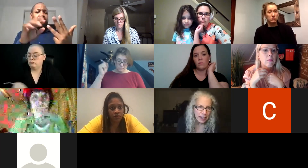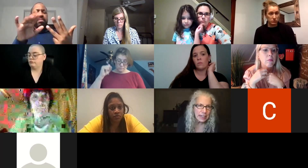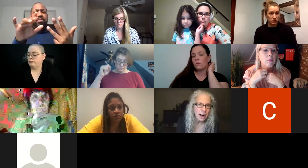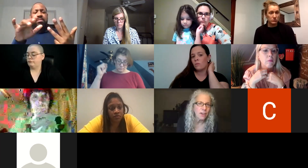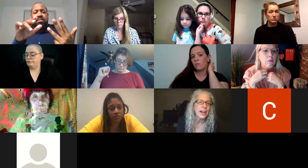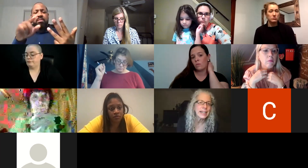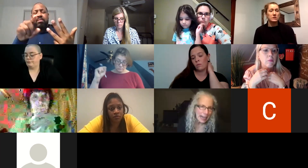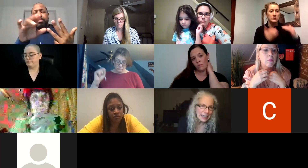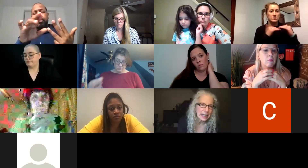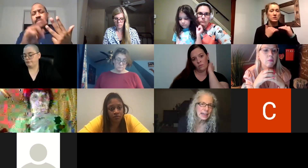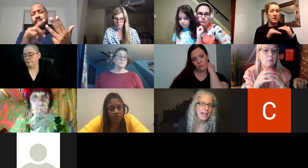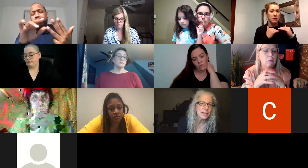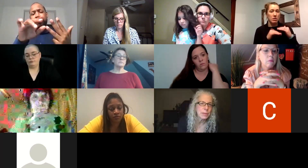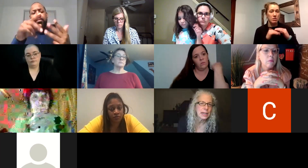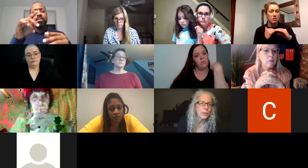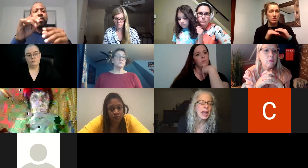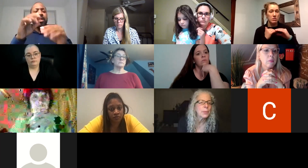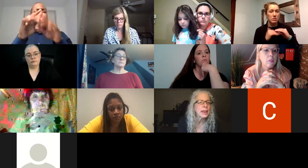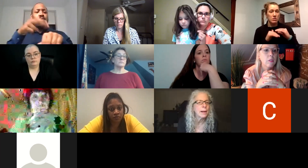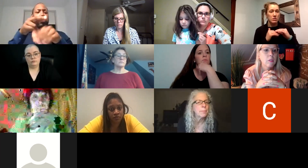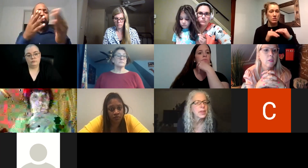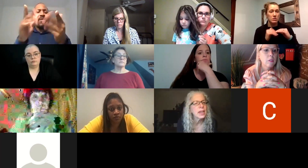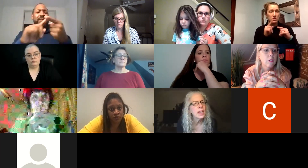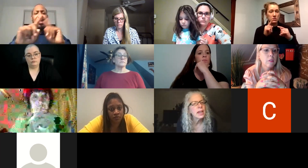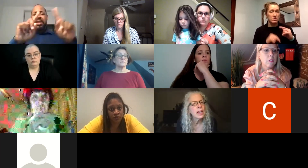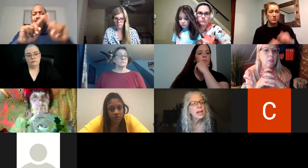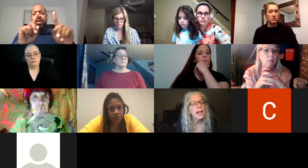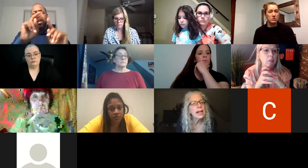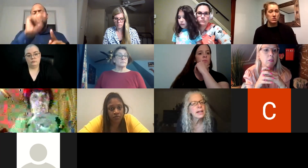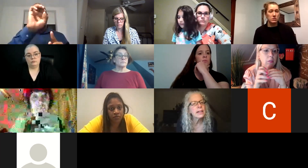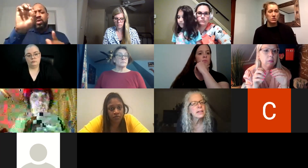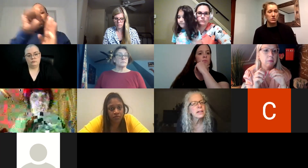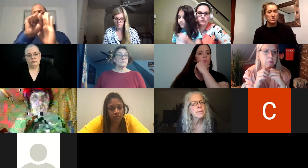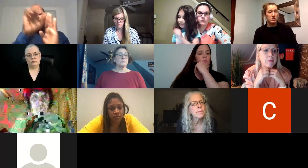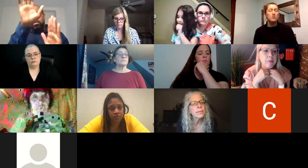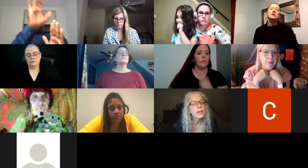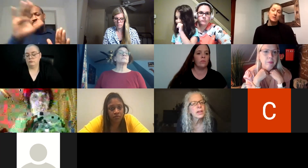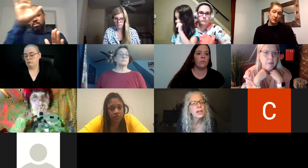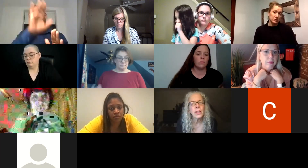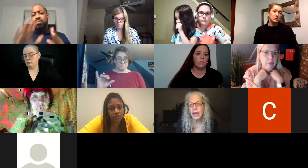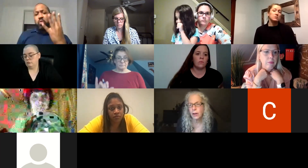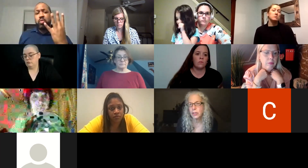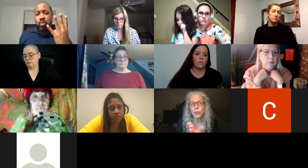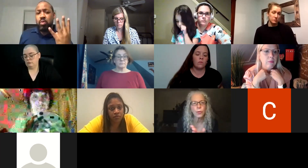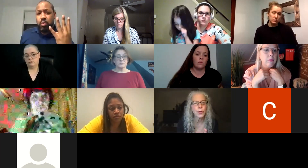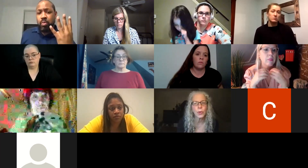and RIAD at the last meeting that we had with them. And also Drew's